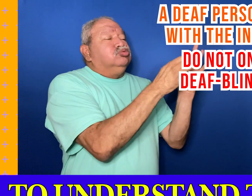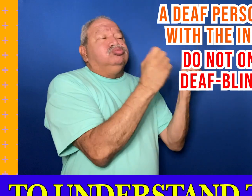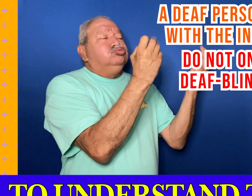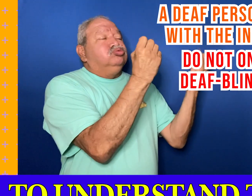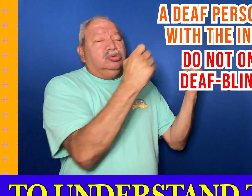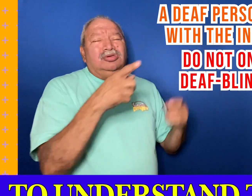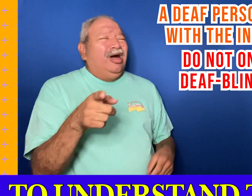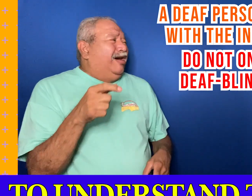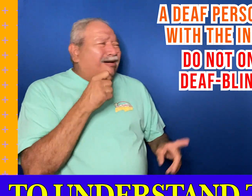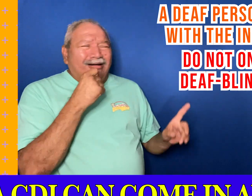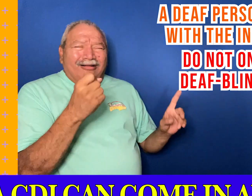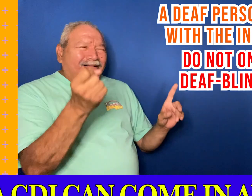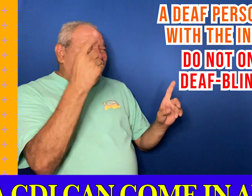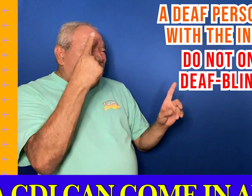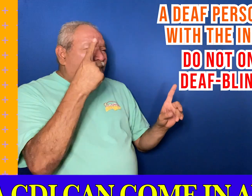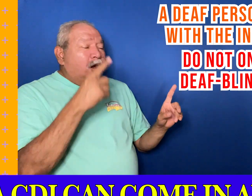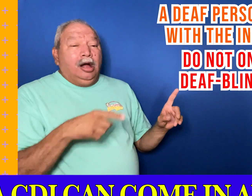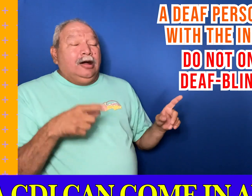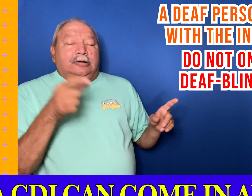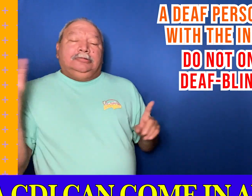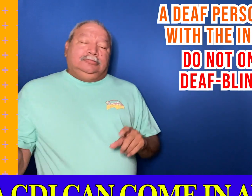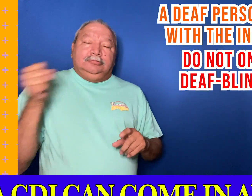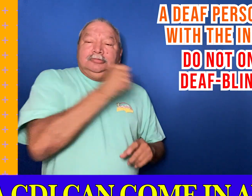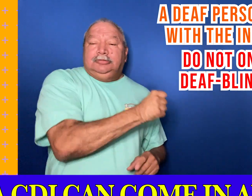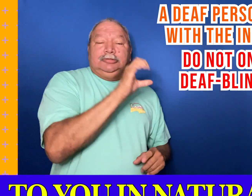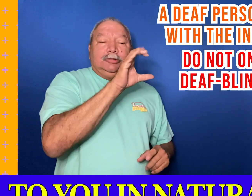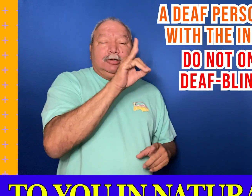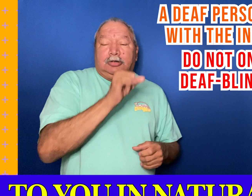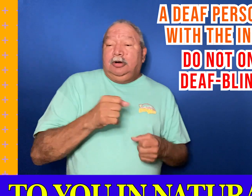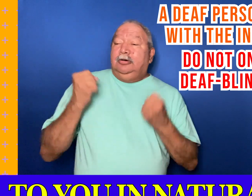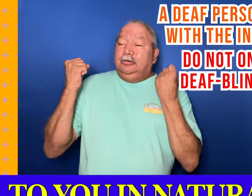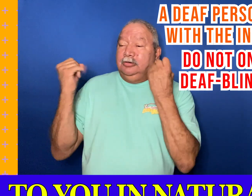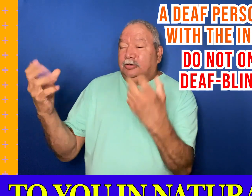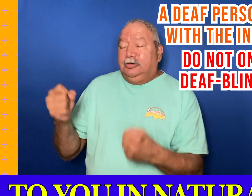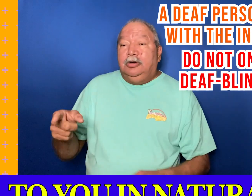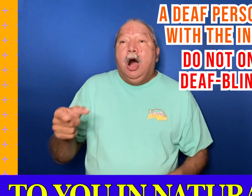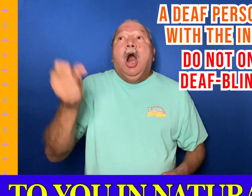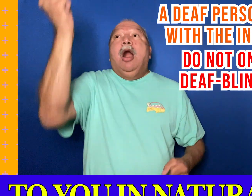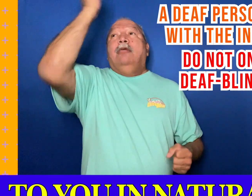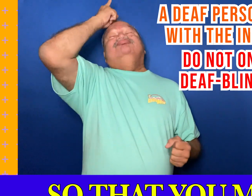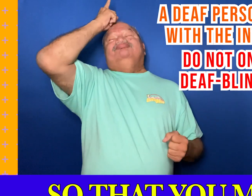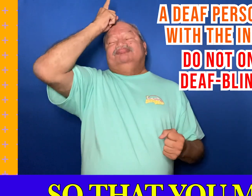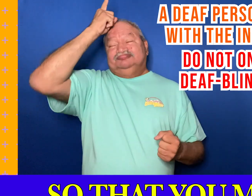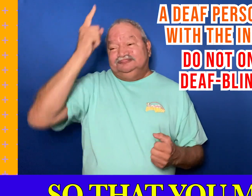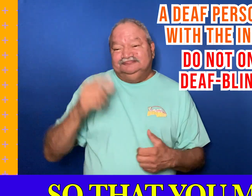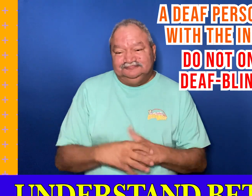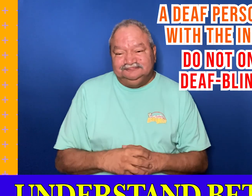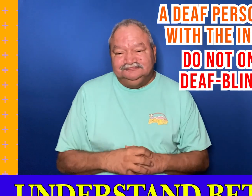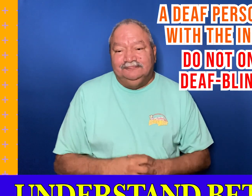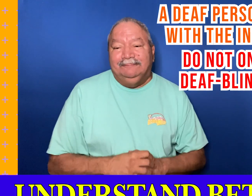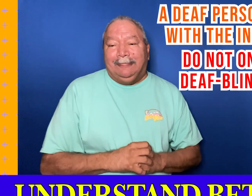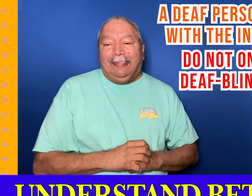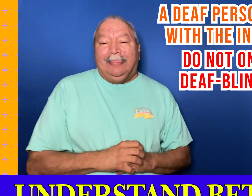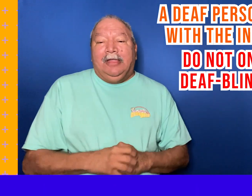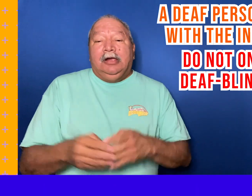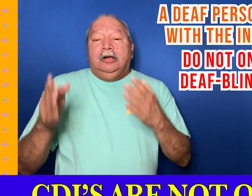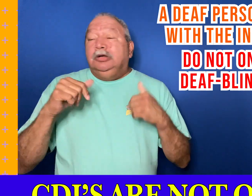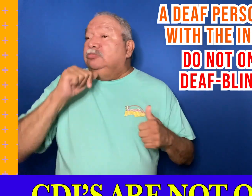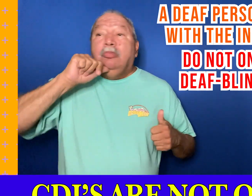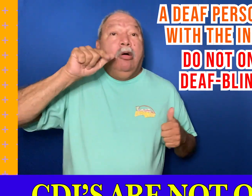able to understand them, a CDI can come in and sign to you in natural ASL that you may understand better.